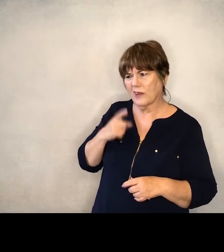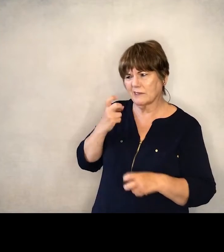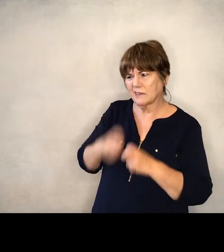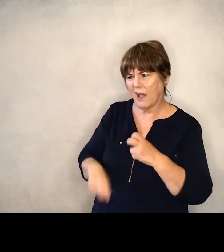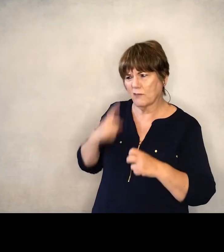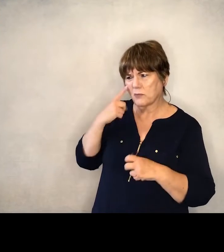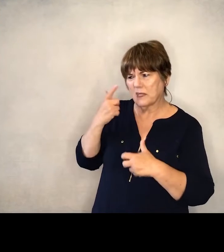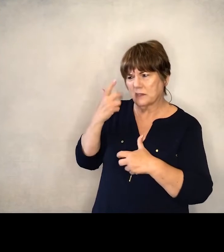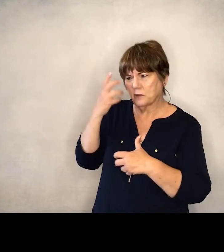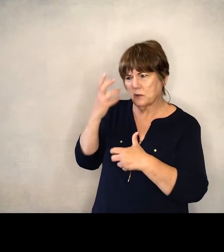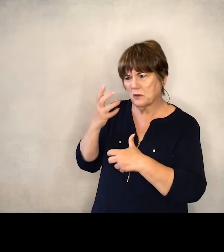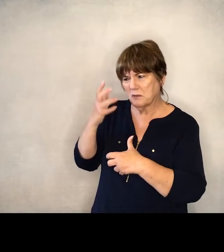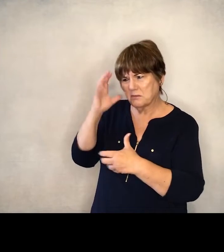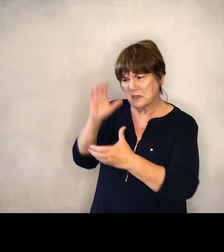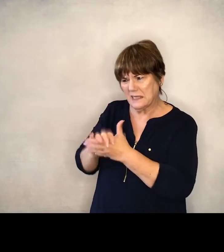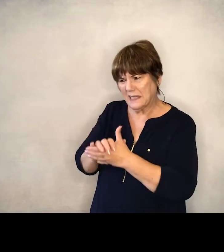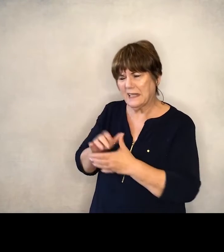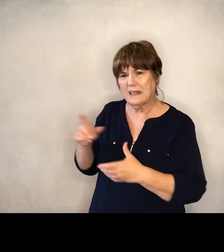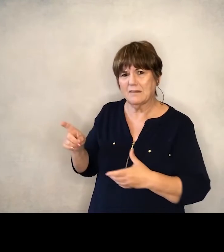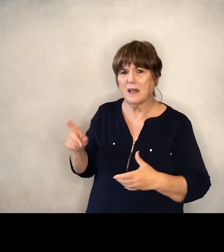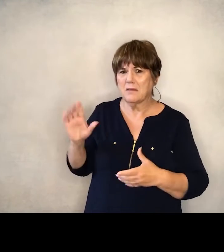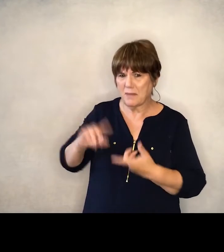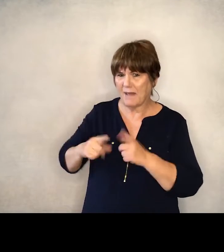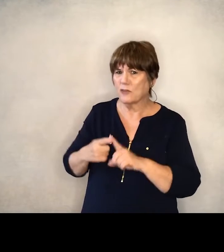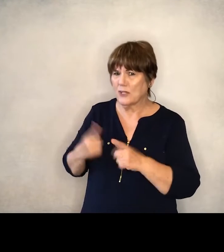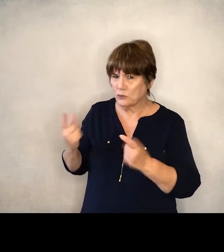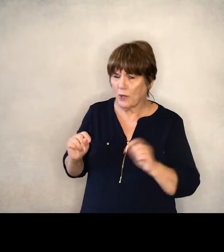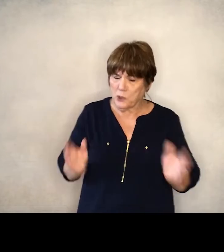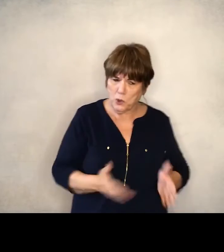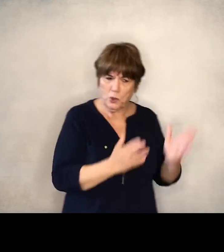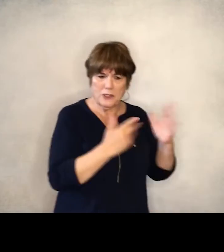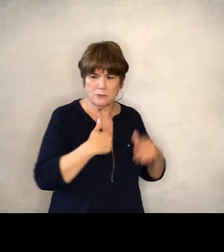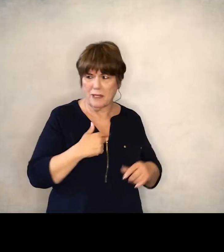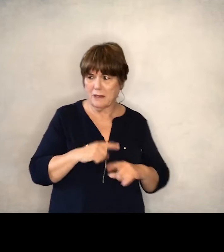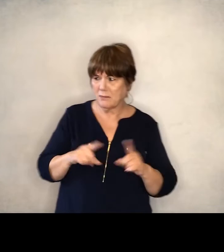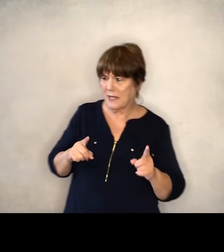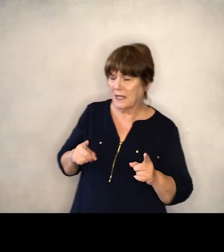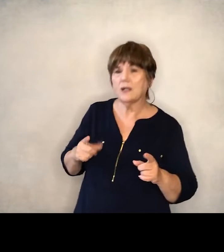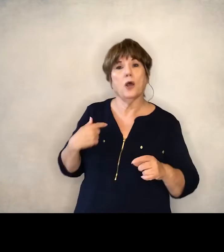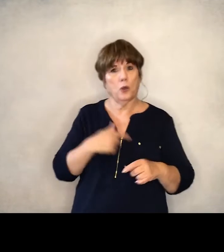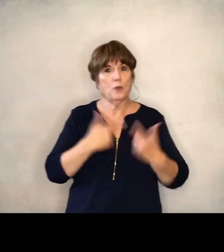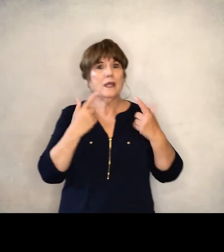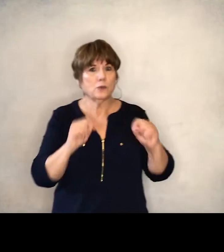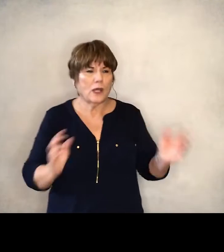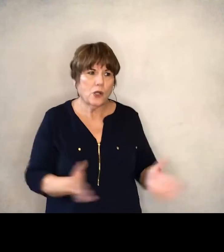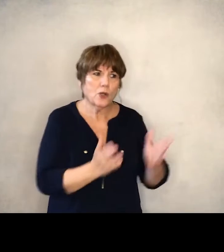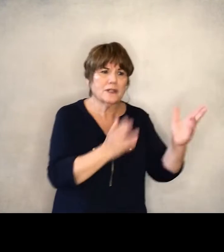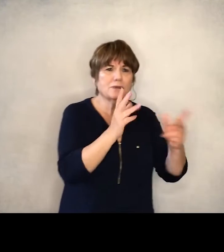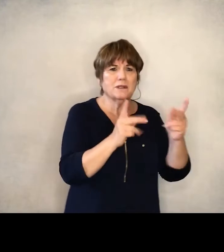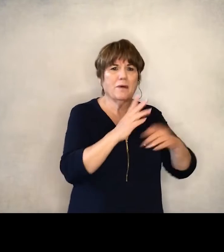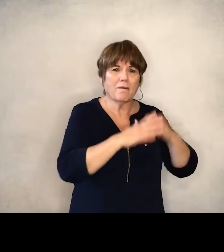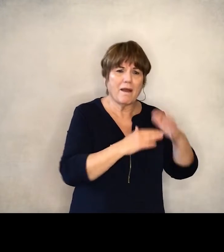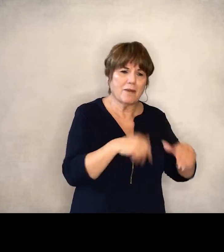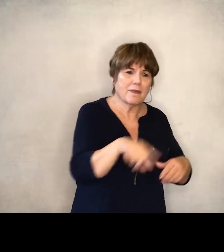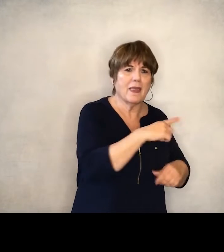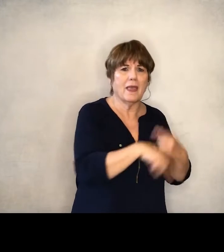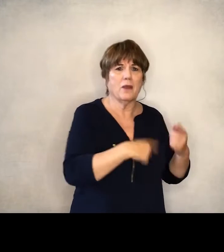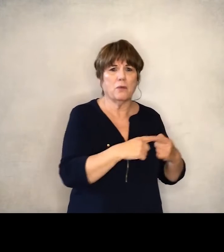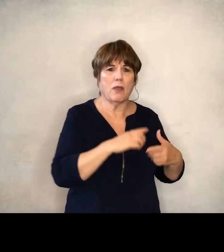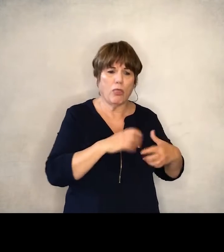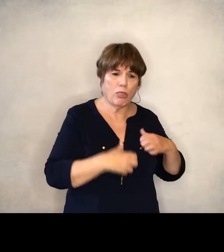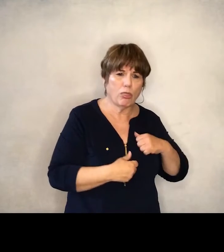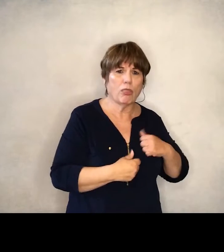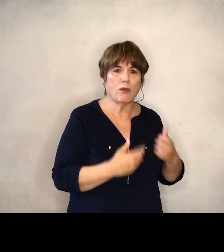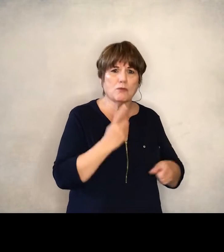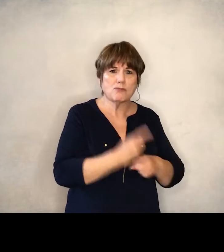I mean, my friend meant well. We always mean well when we say things like that. We all do our best to make sense of